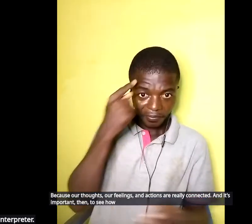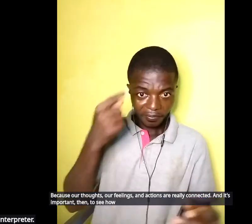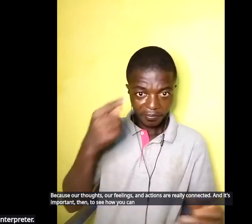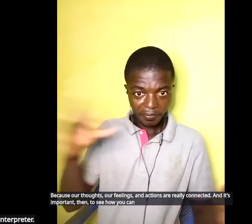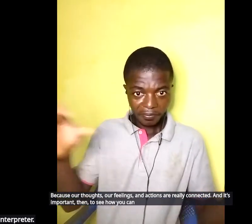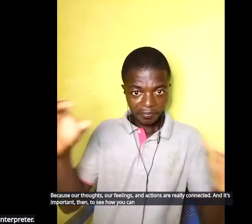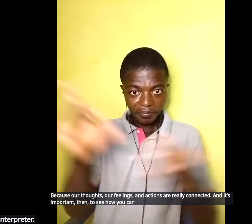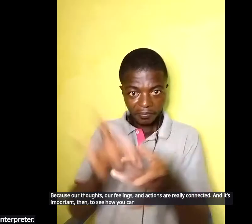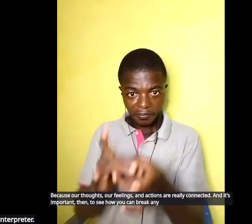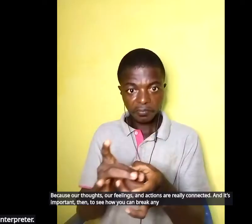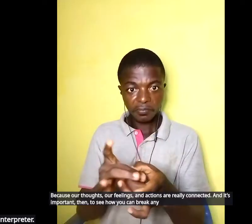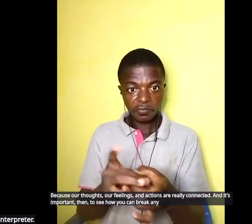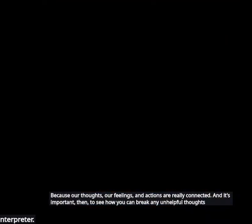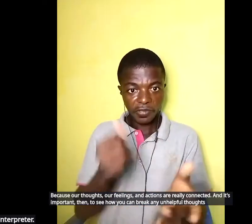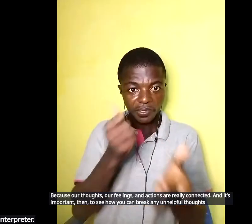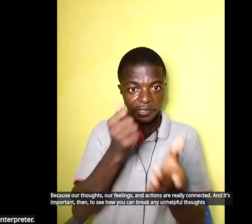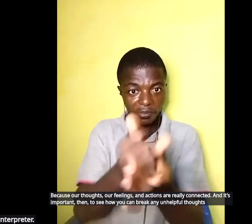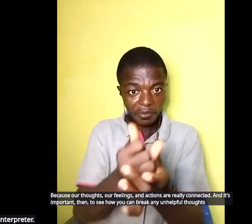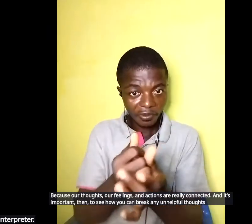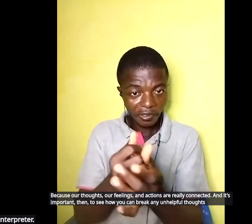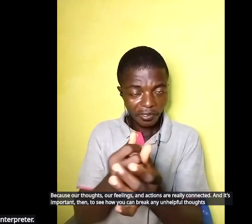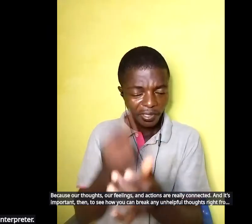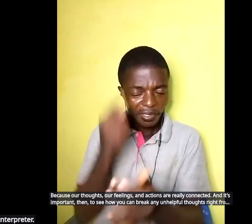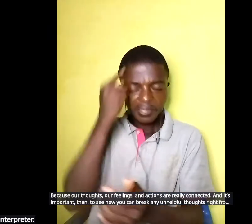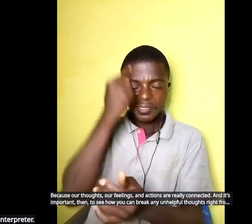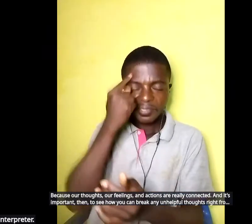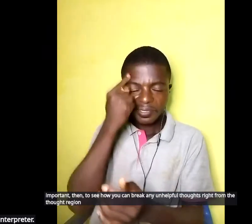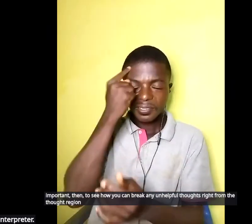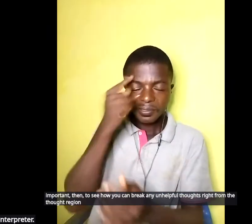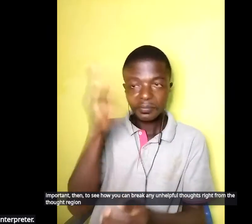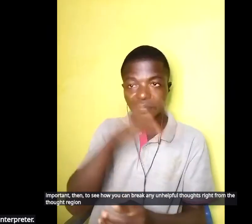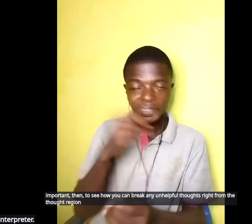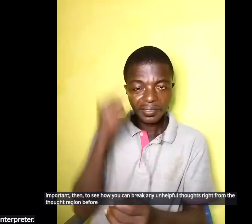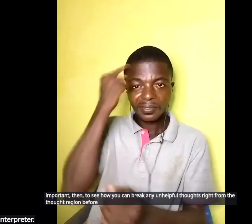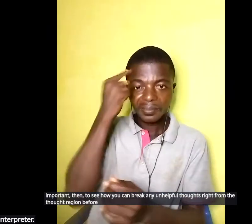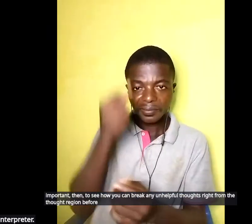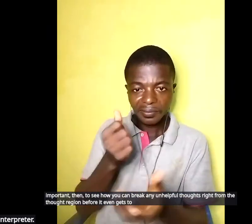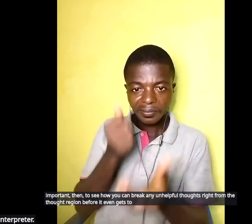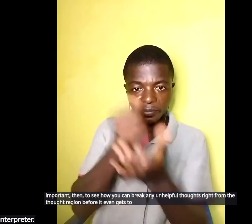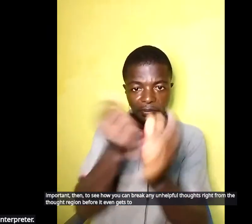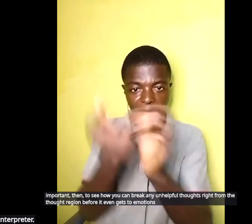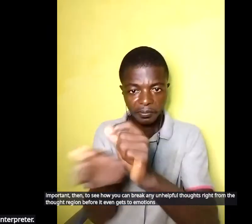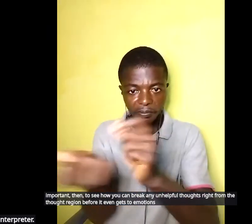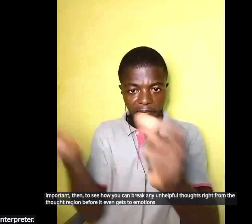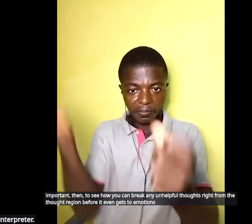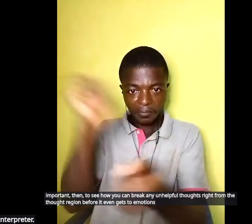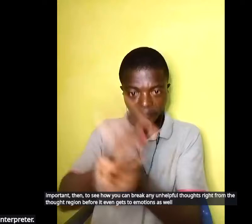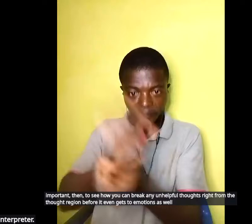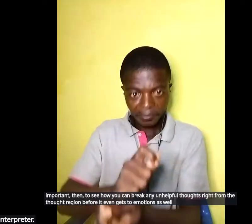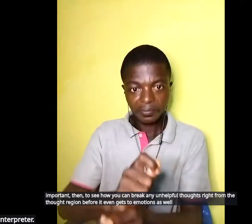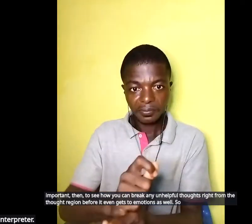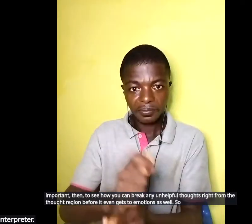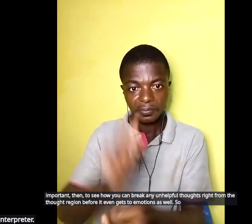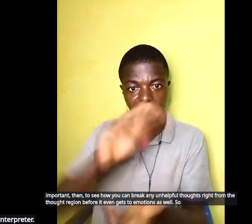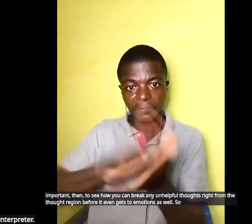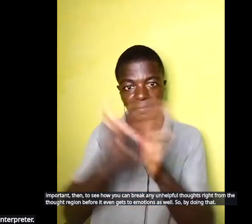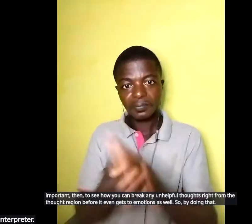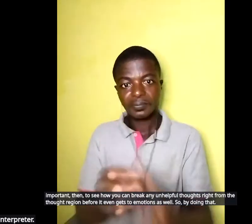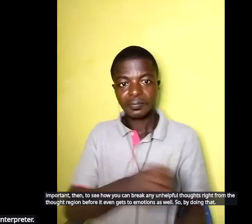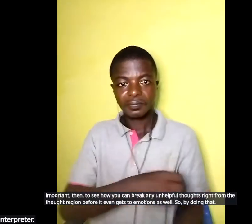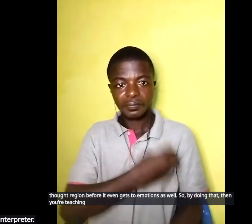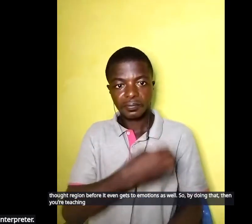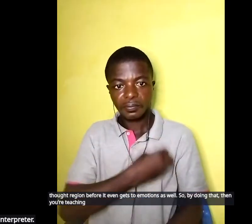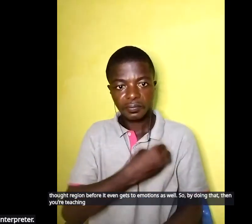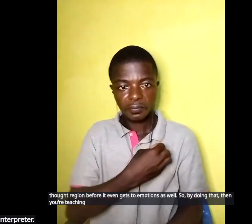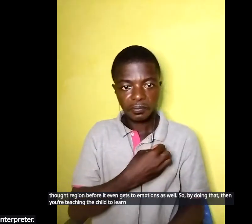any unhelpful thoughts right from the thought region before it even gets to emotions as well. So by doing that, then you're teaching the child